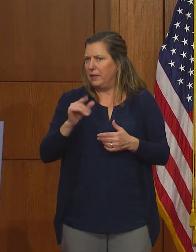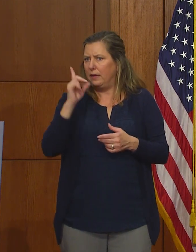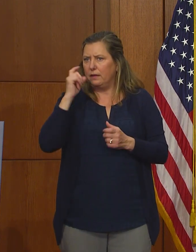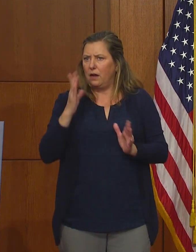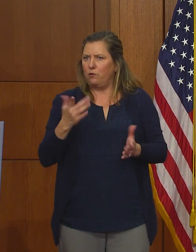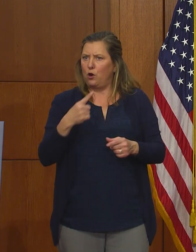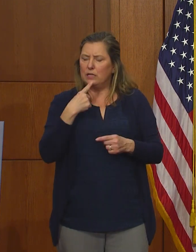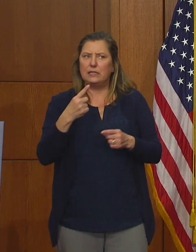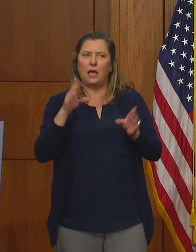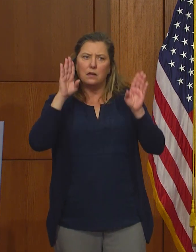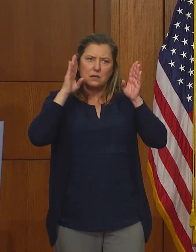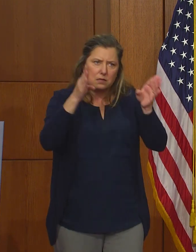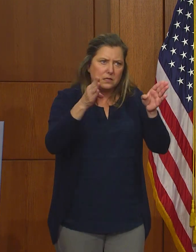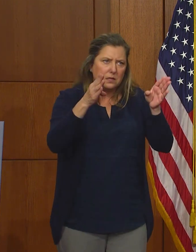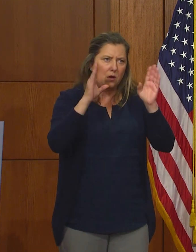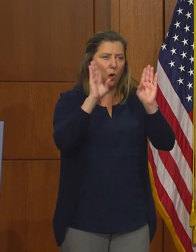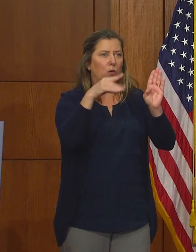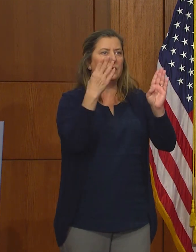broadening that